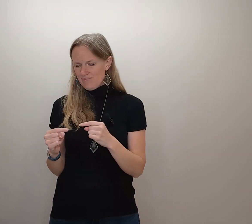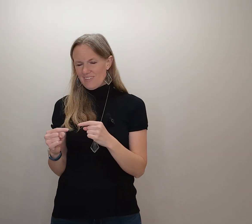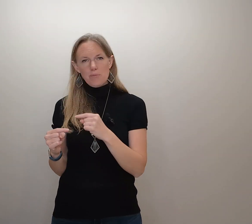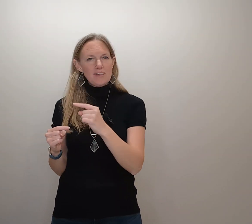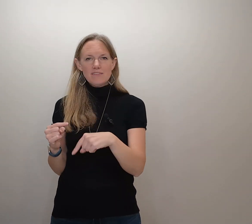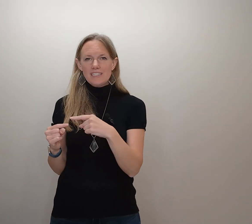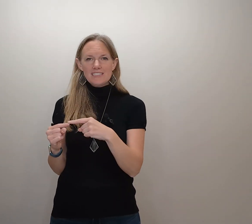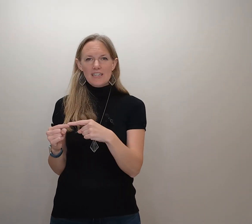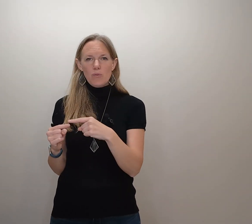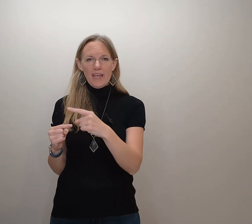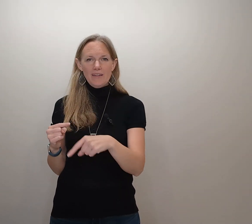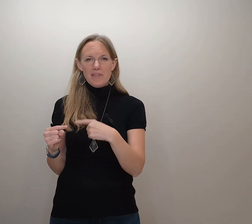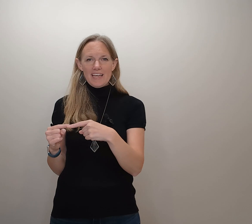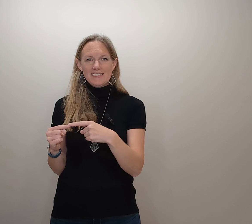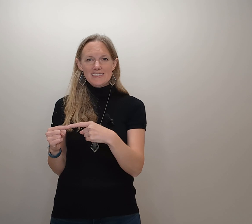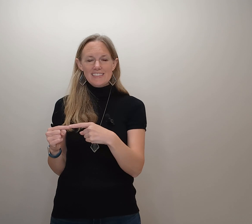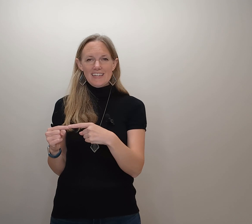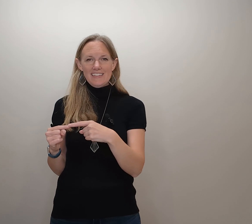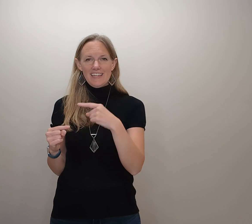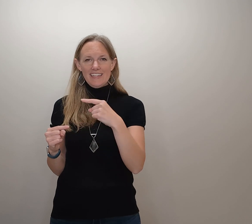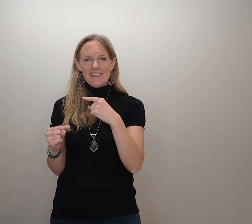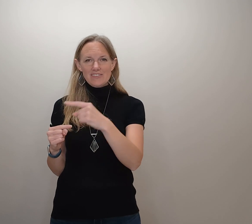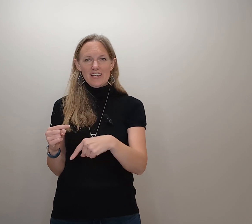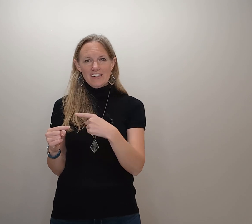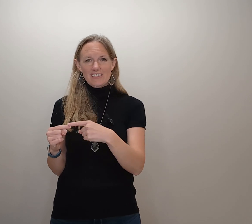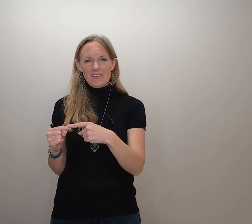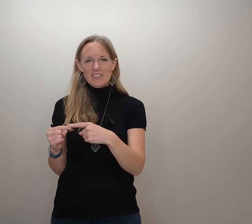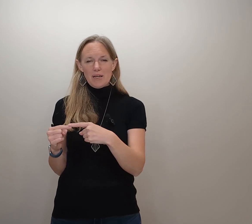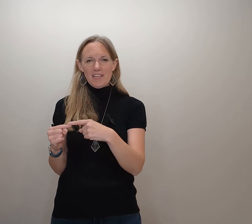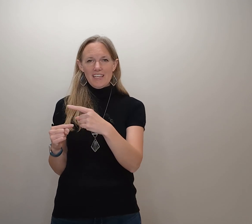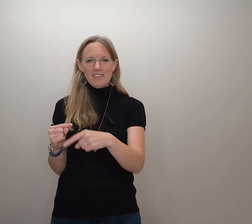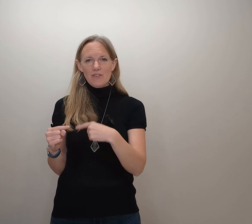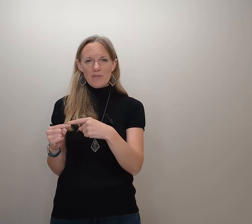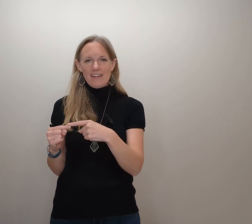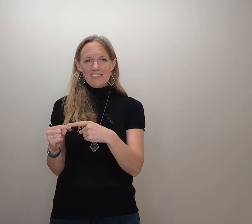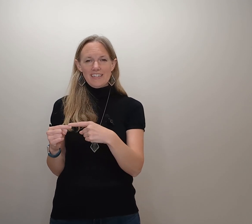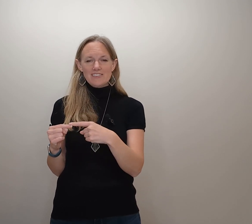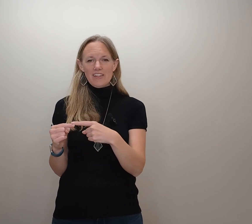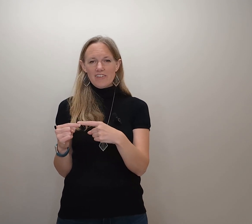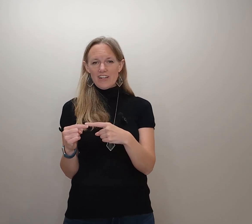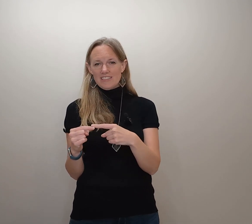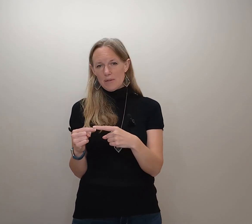you probably don't need to sign when, but that is the sign, okay? Index finger of your dominant hand going around your index finger of your